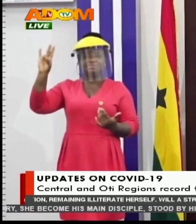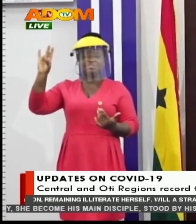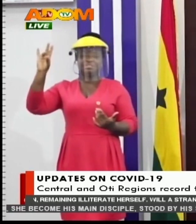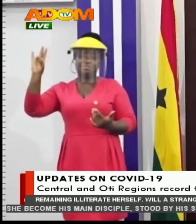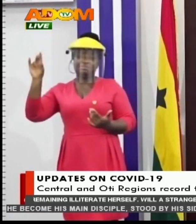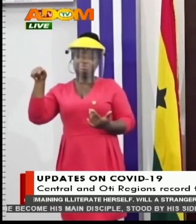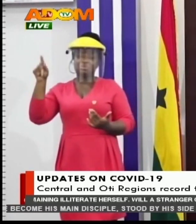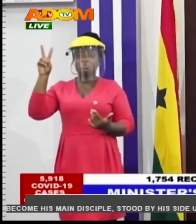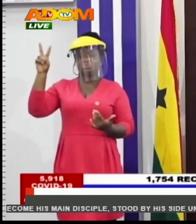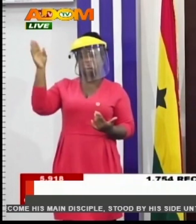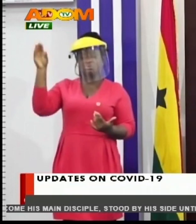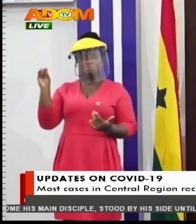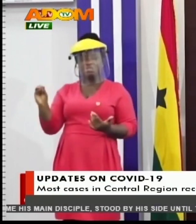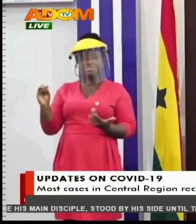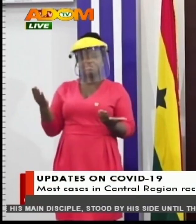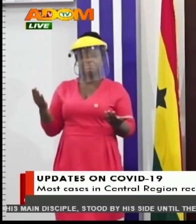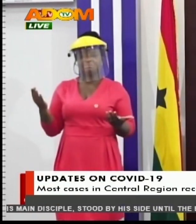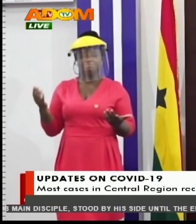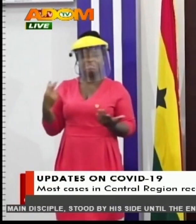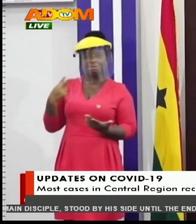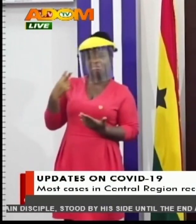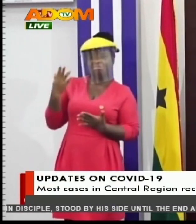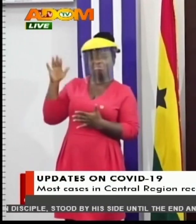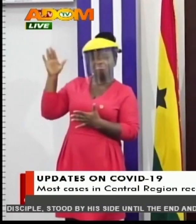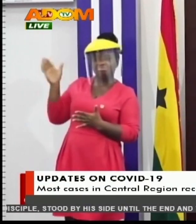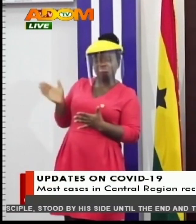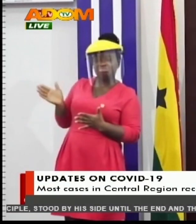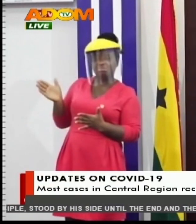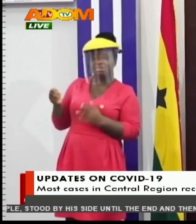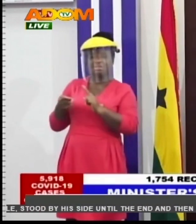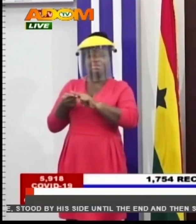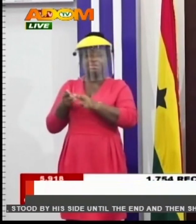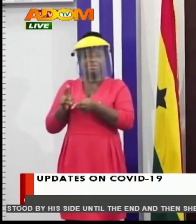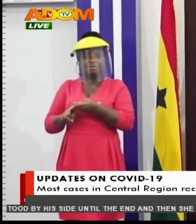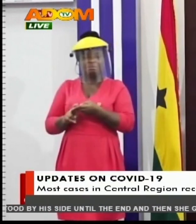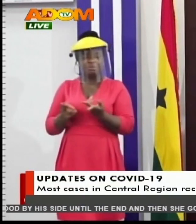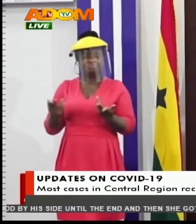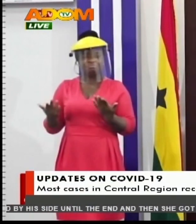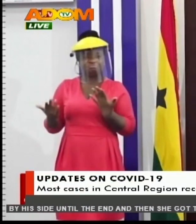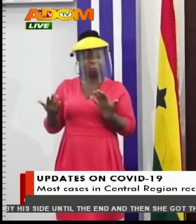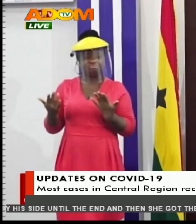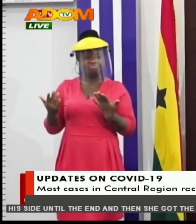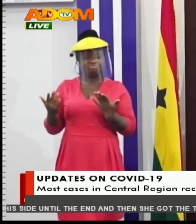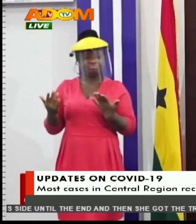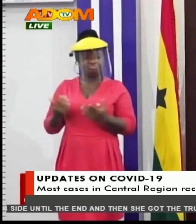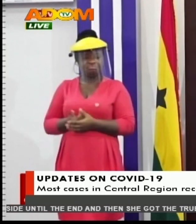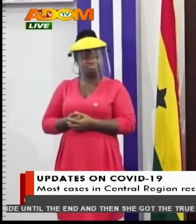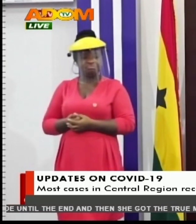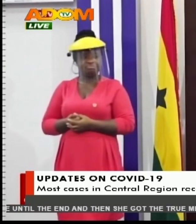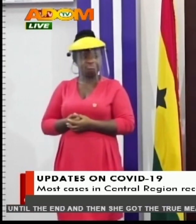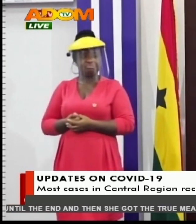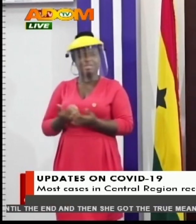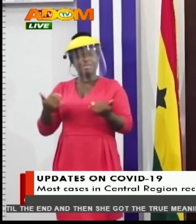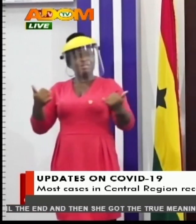life course or the nature of the disease, within 3 weeks, you'll recover. And I'm sure most of us have the